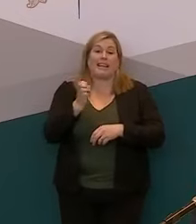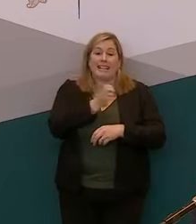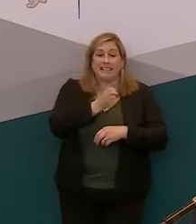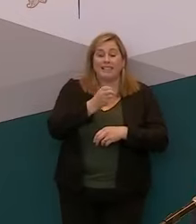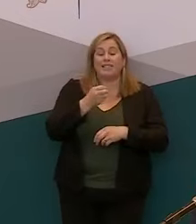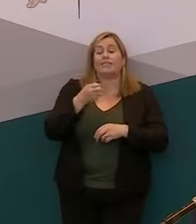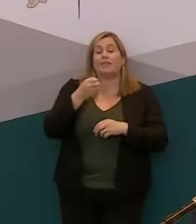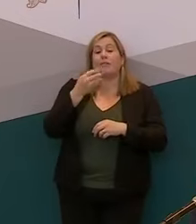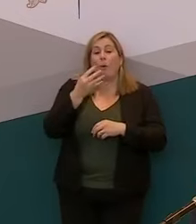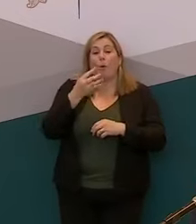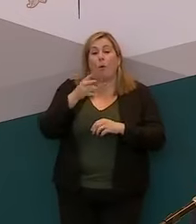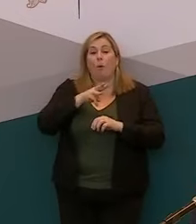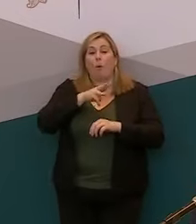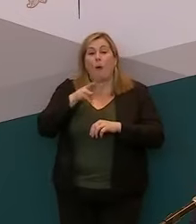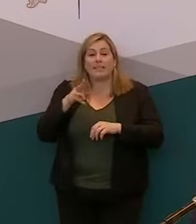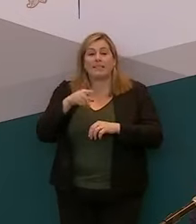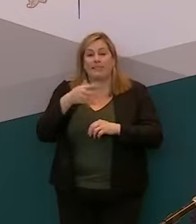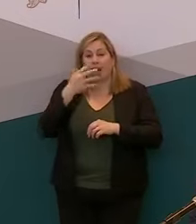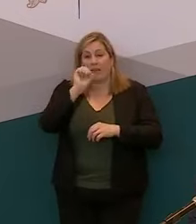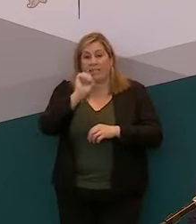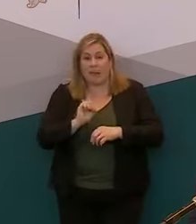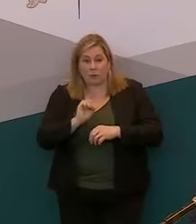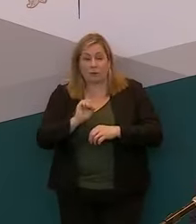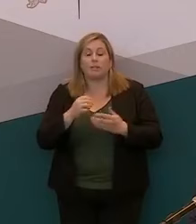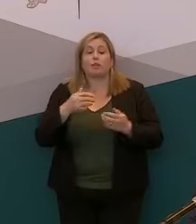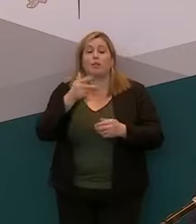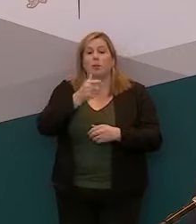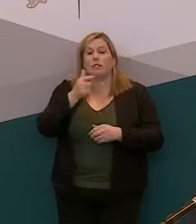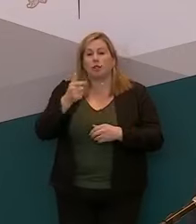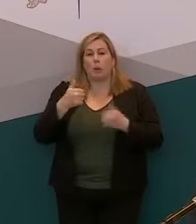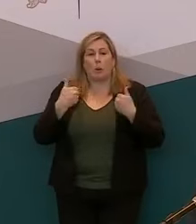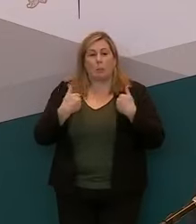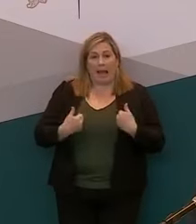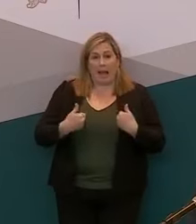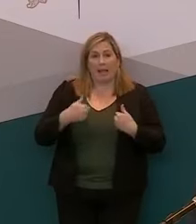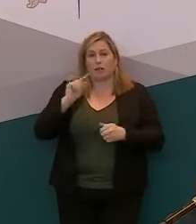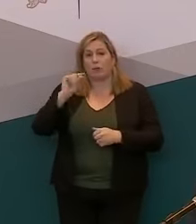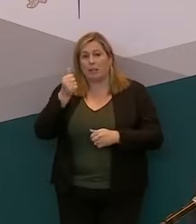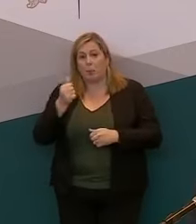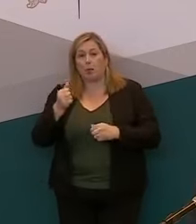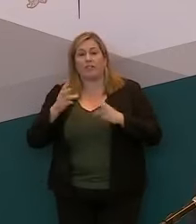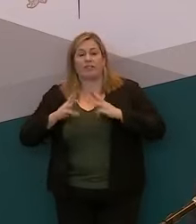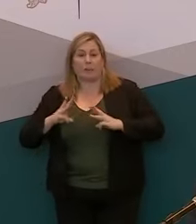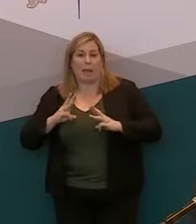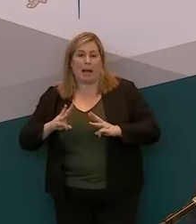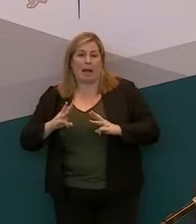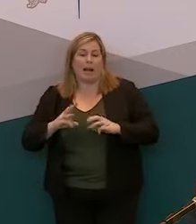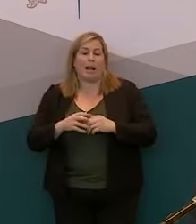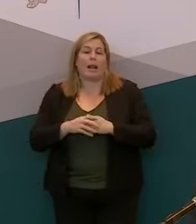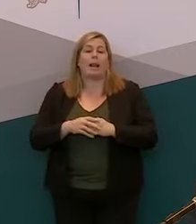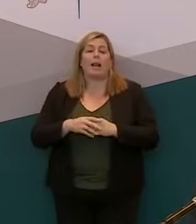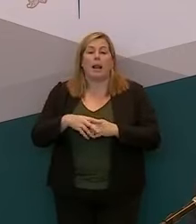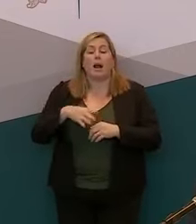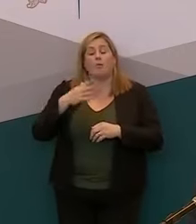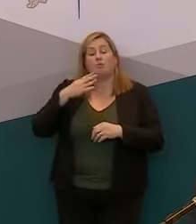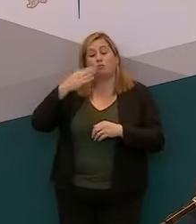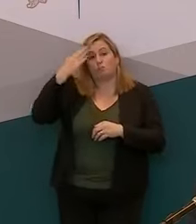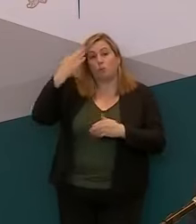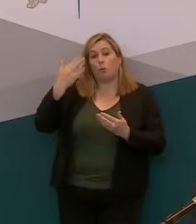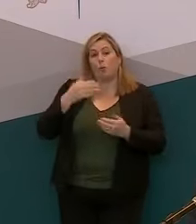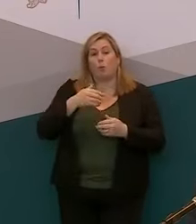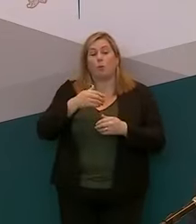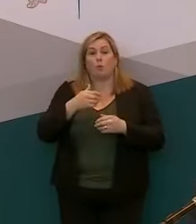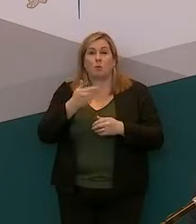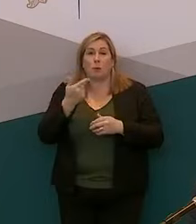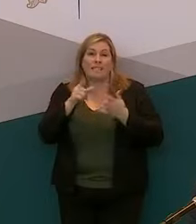5 in the south. 22 are male, 21 are female. We've been notified that 27 of those 43